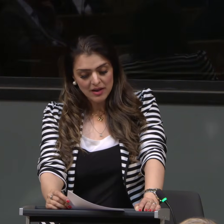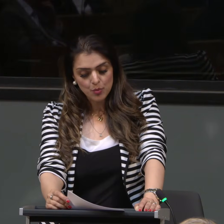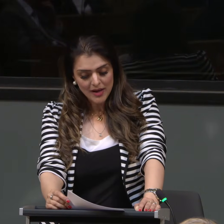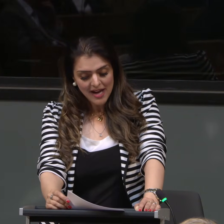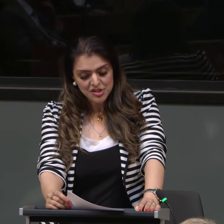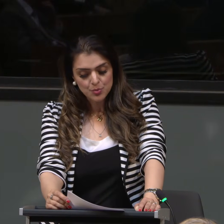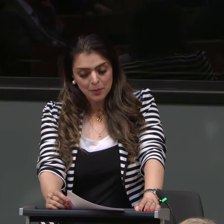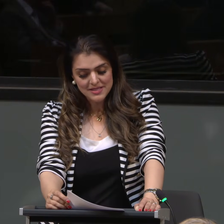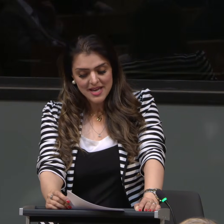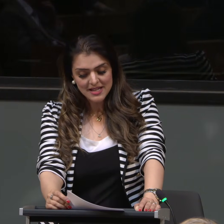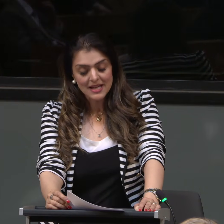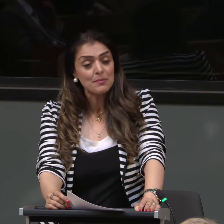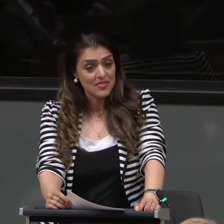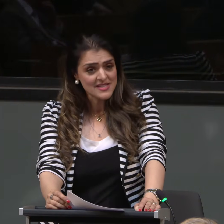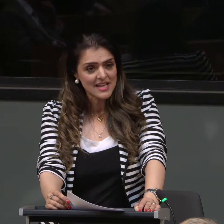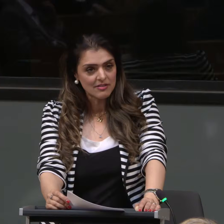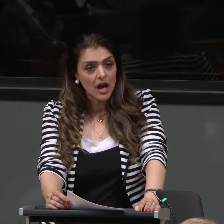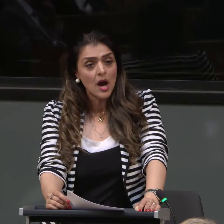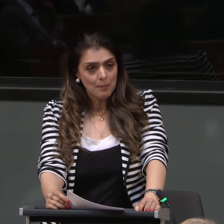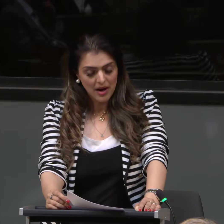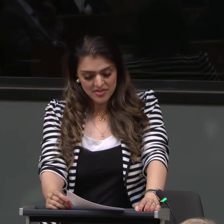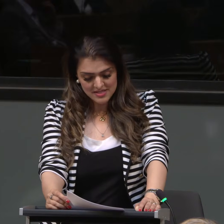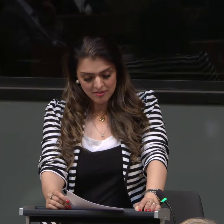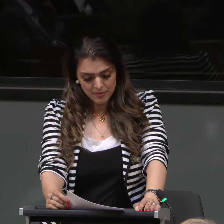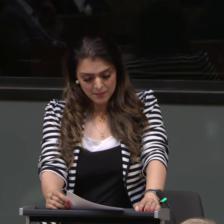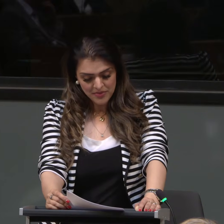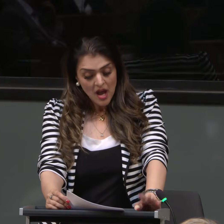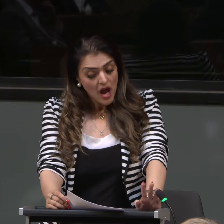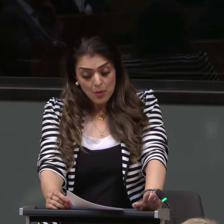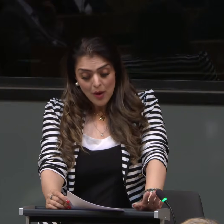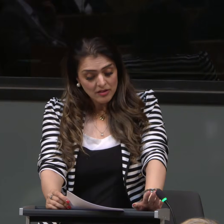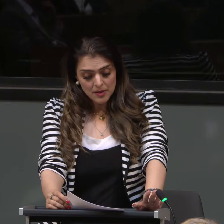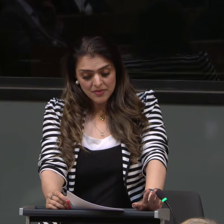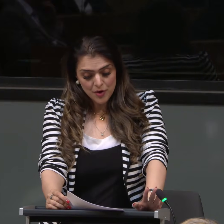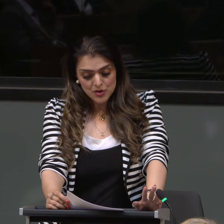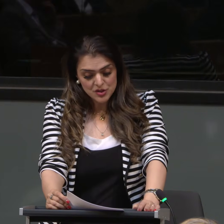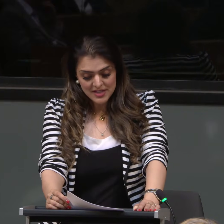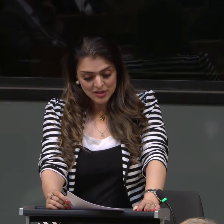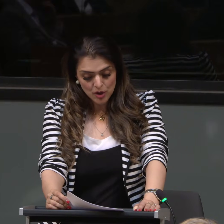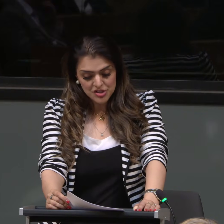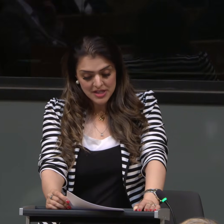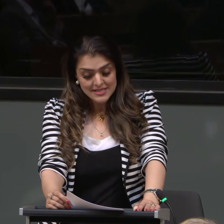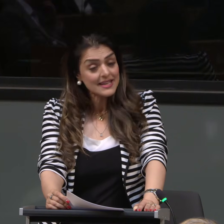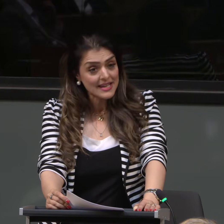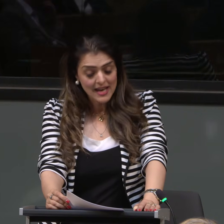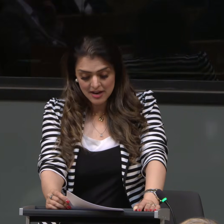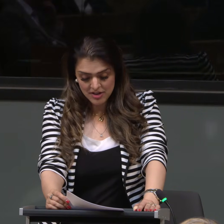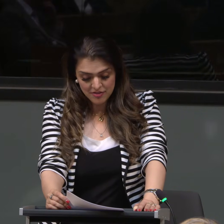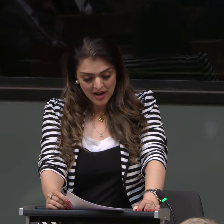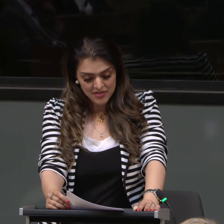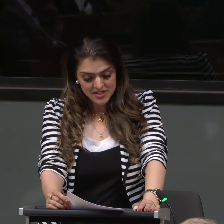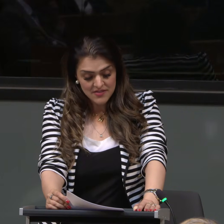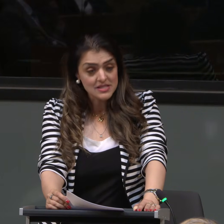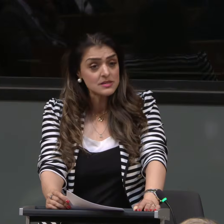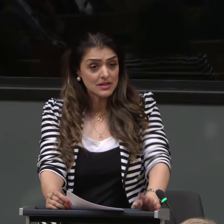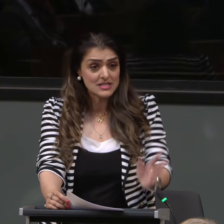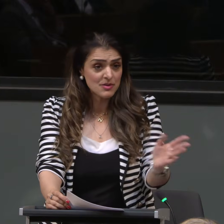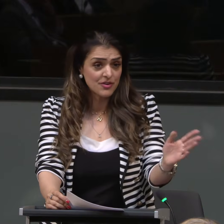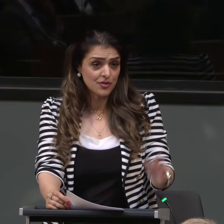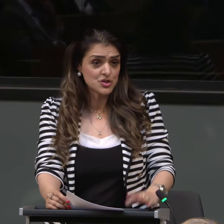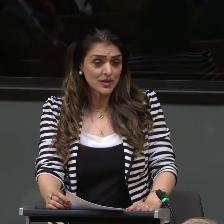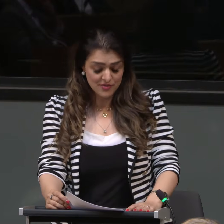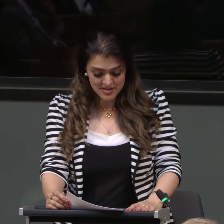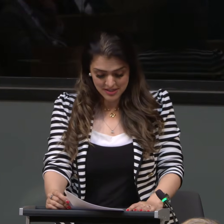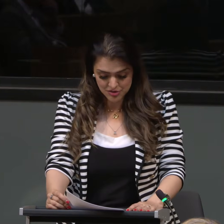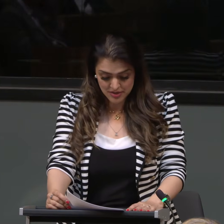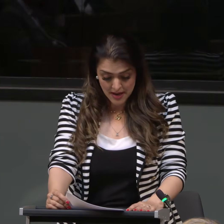would outline what action will be taken in this area by this government. I welcome the focus on technology. It's a key area for health services that need to be